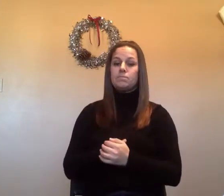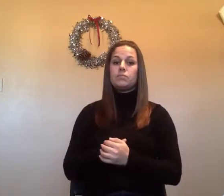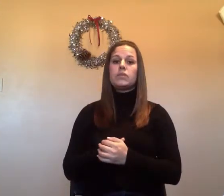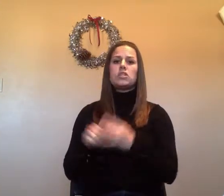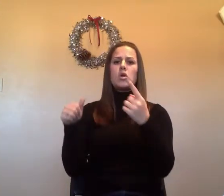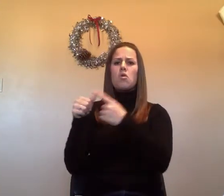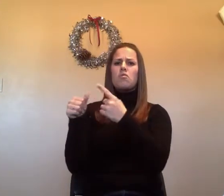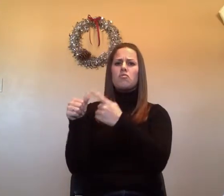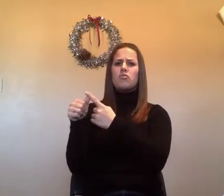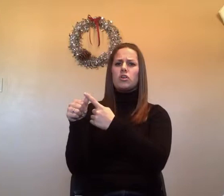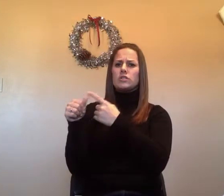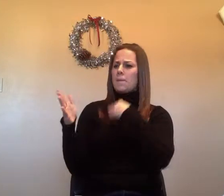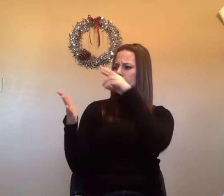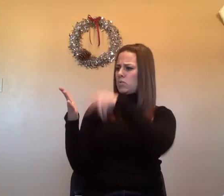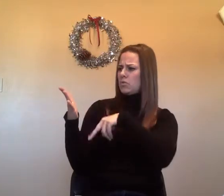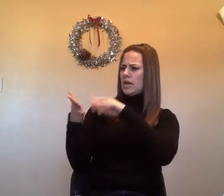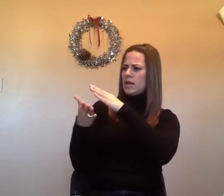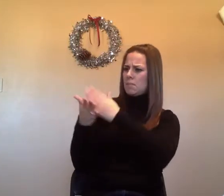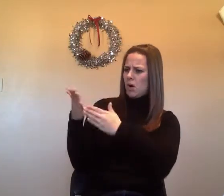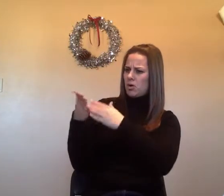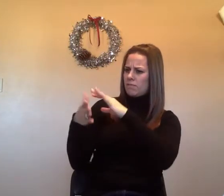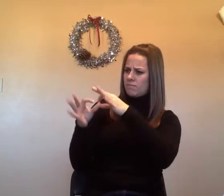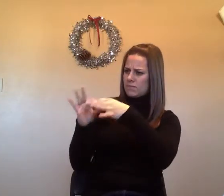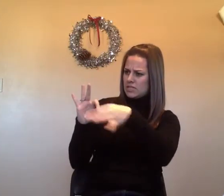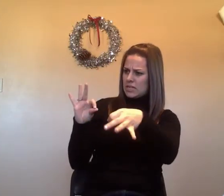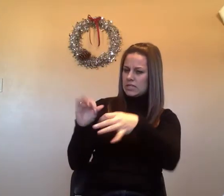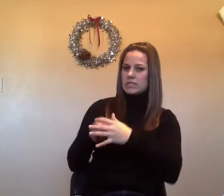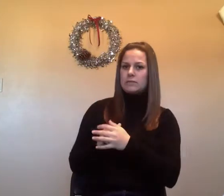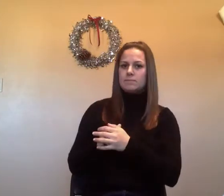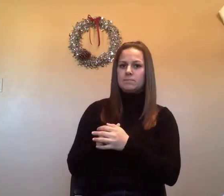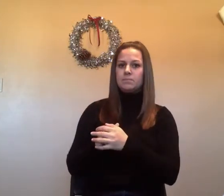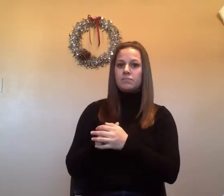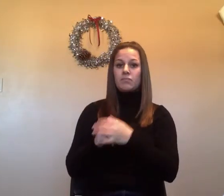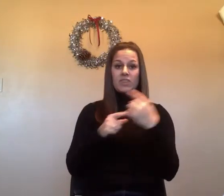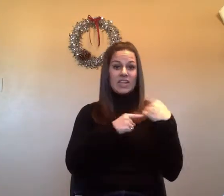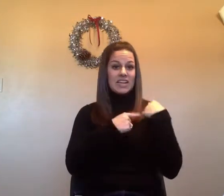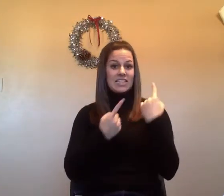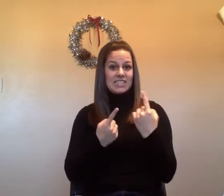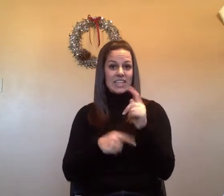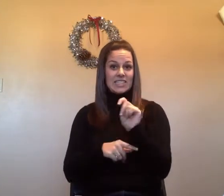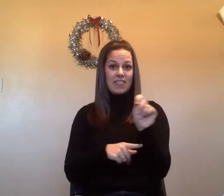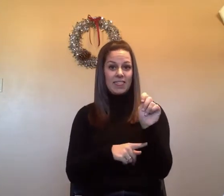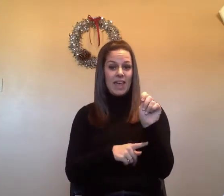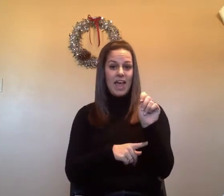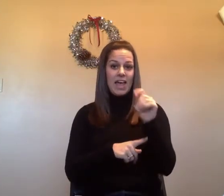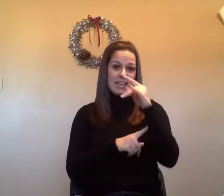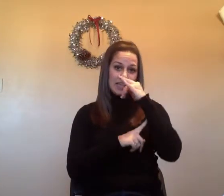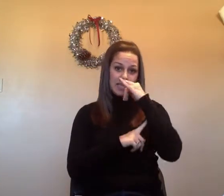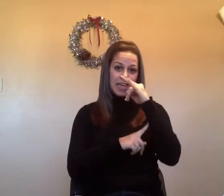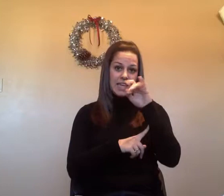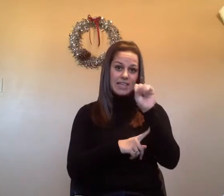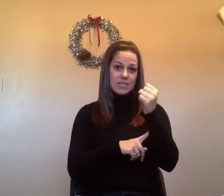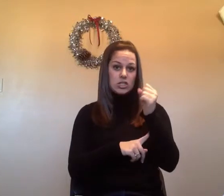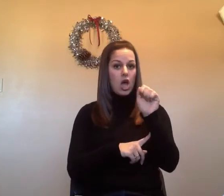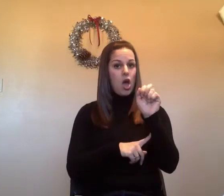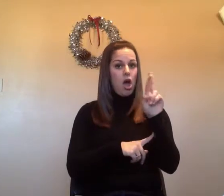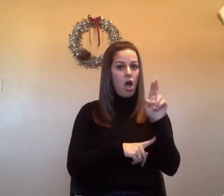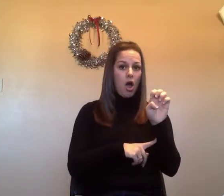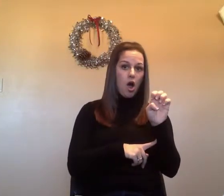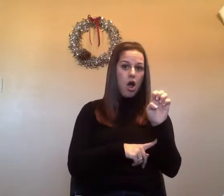to read each part of the sentence. Since the kids are now in charge, okay, that's my next part of the sentence. Now